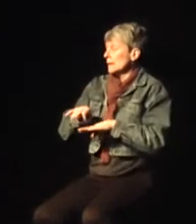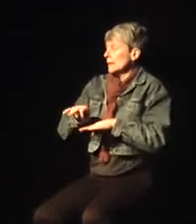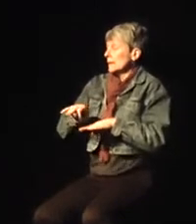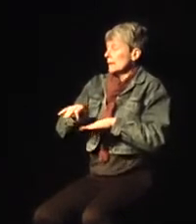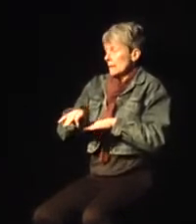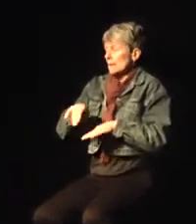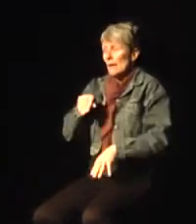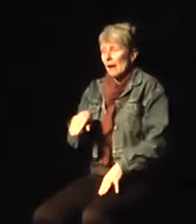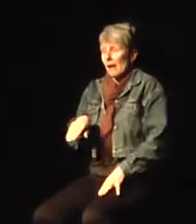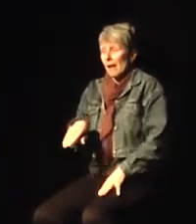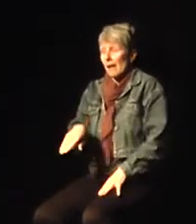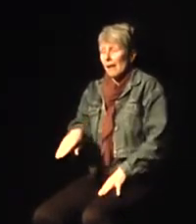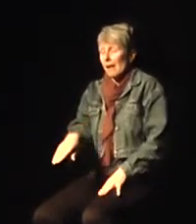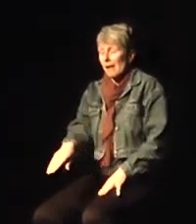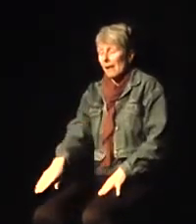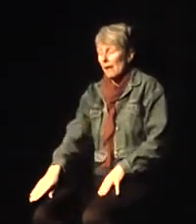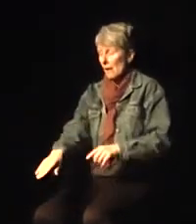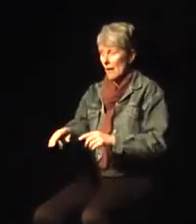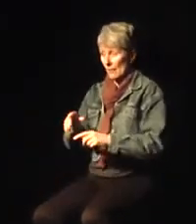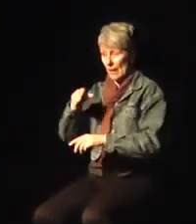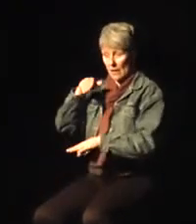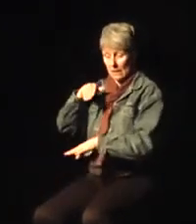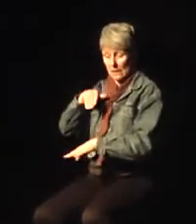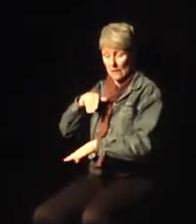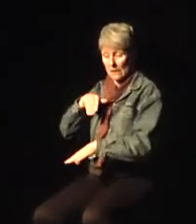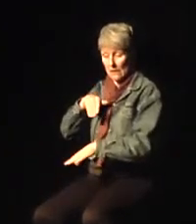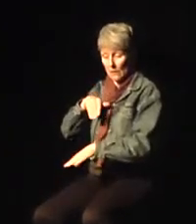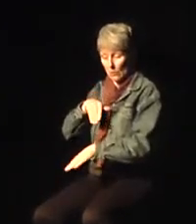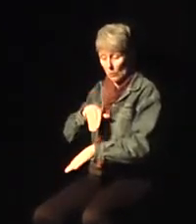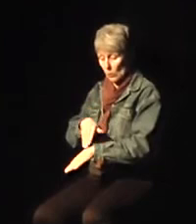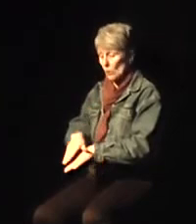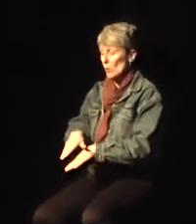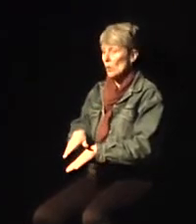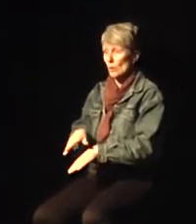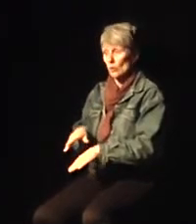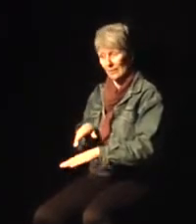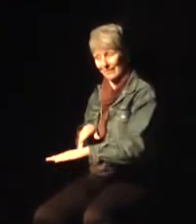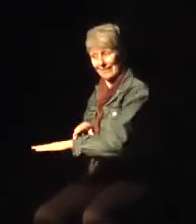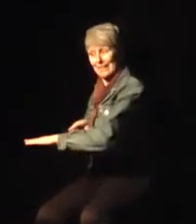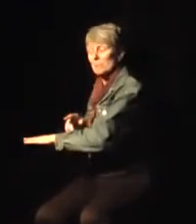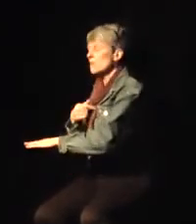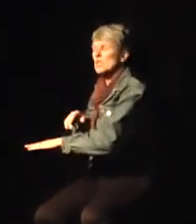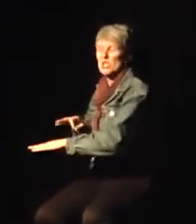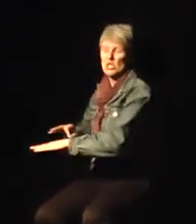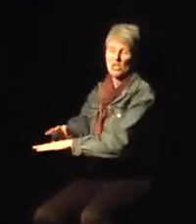speed. At the bottom of the hill, it veers right. I go left into a grassy